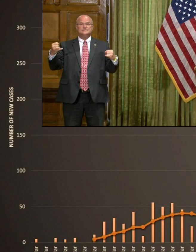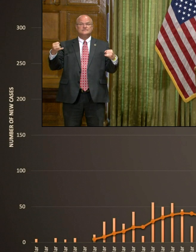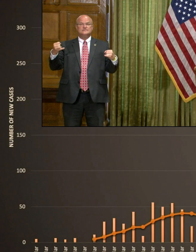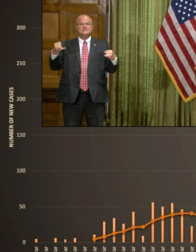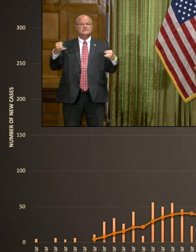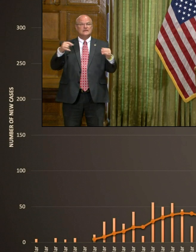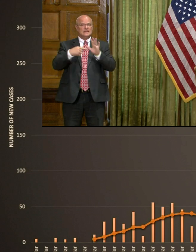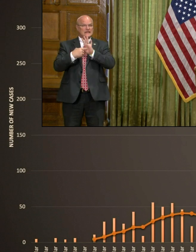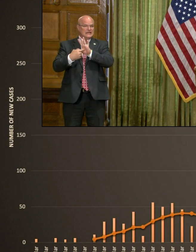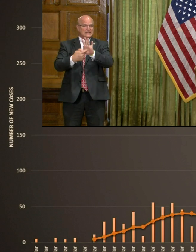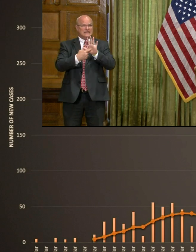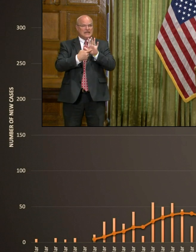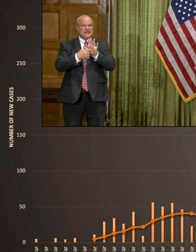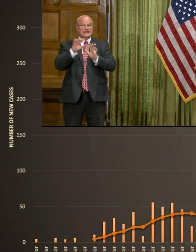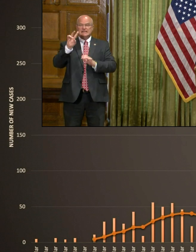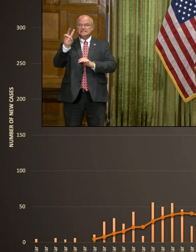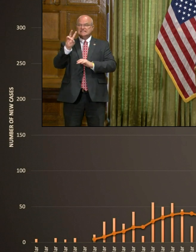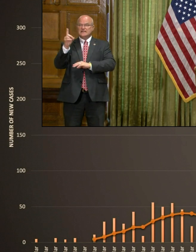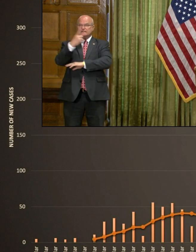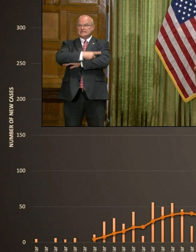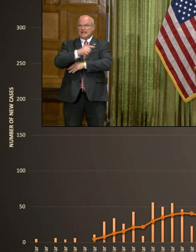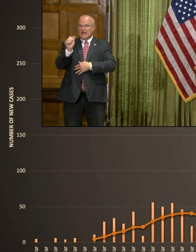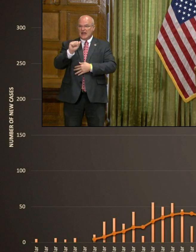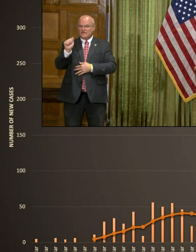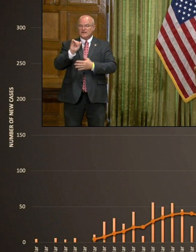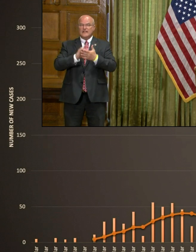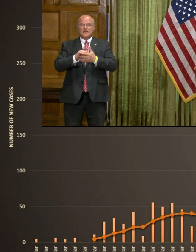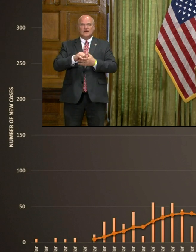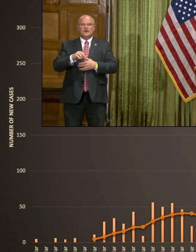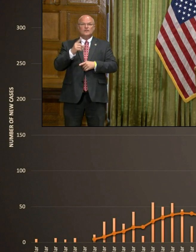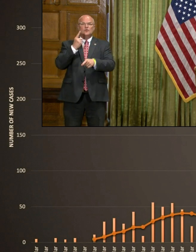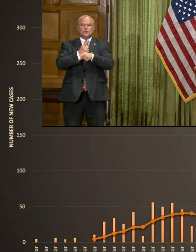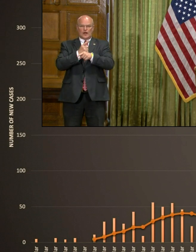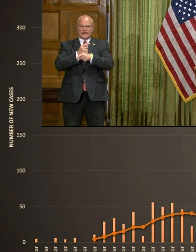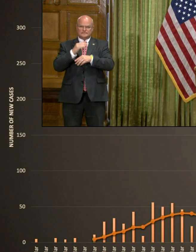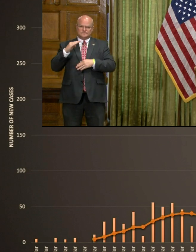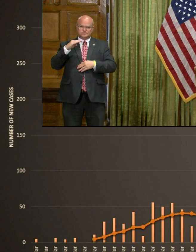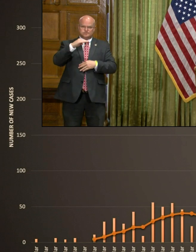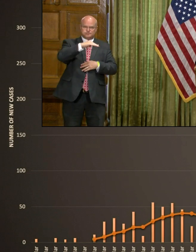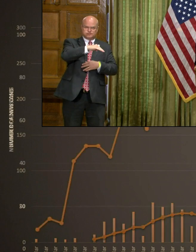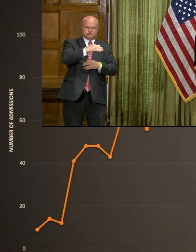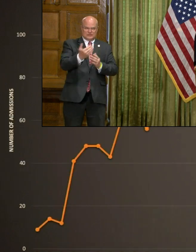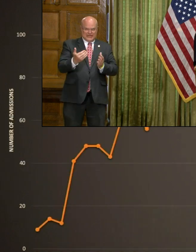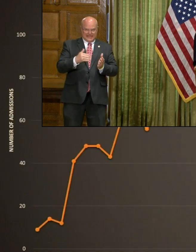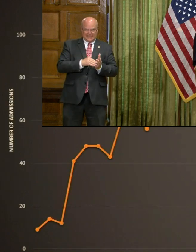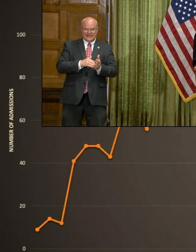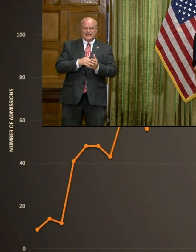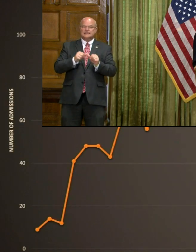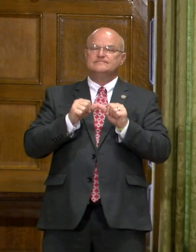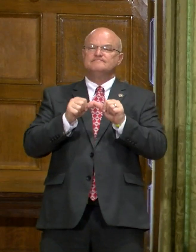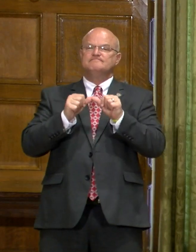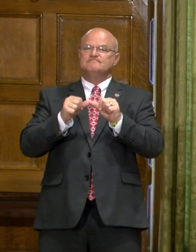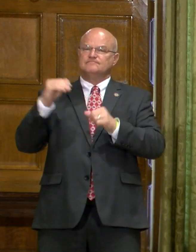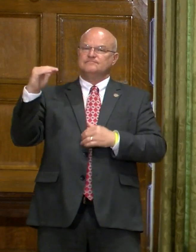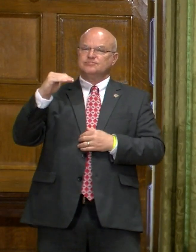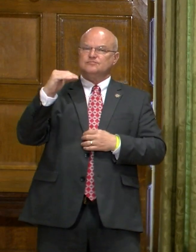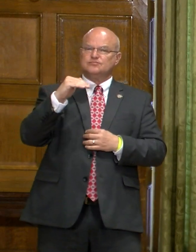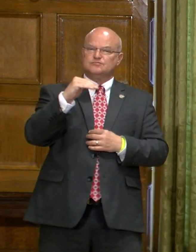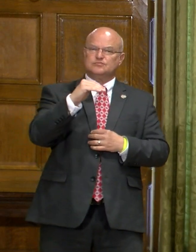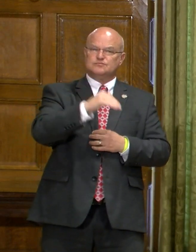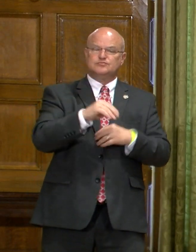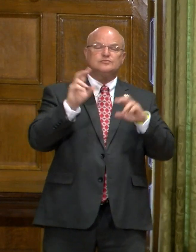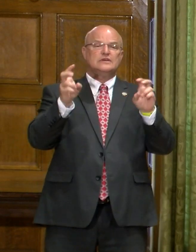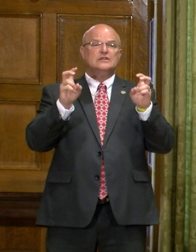line indicates the 7-day rolling average, which is on the right trajectory again, and we've consistently been on that.